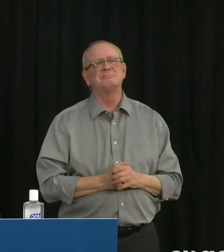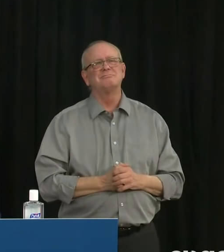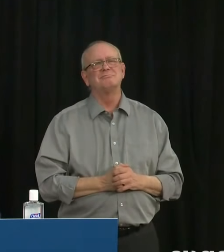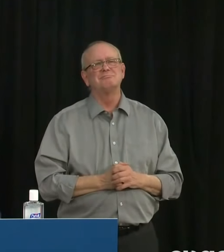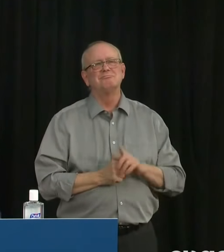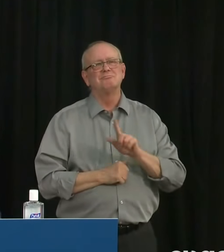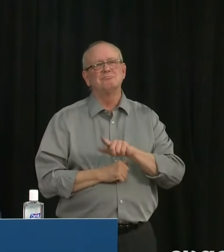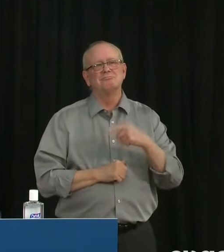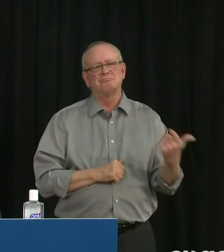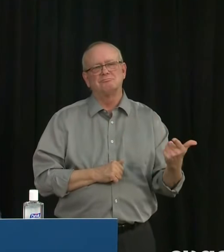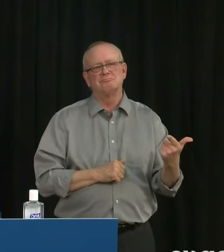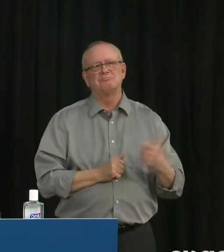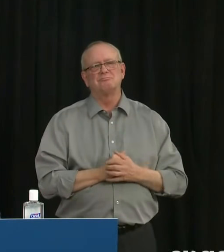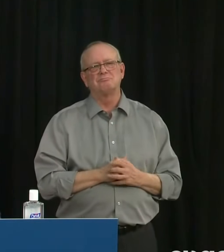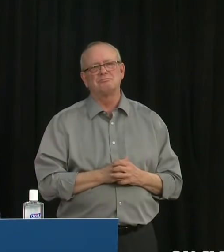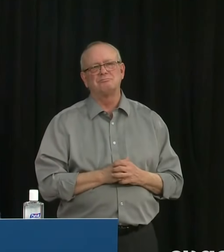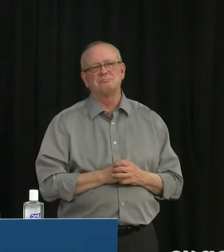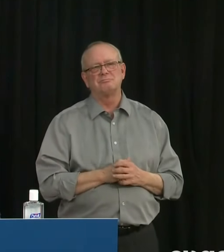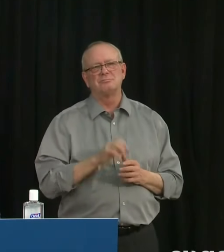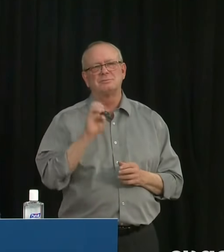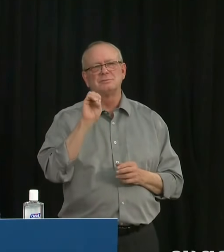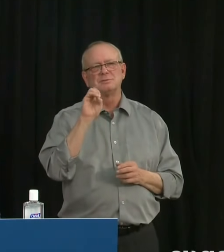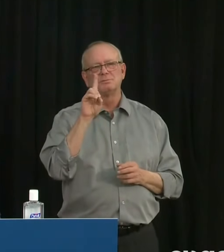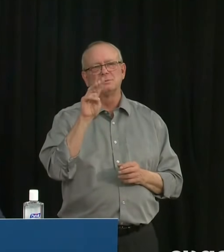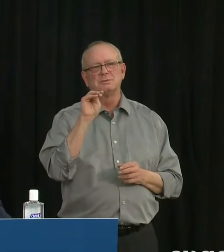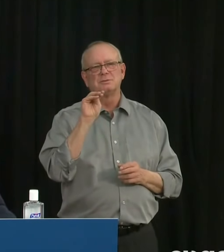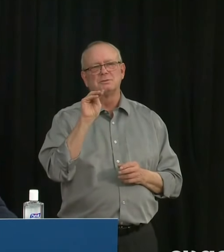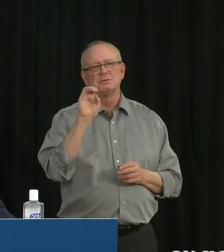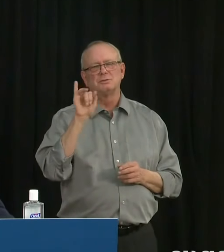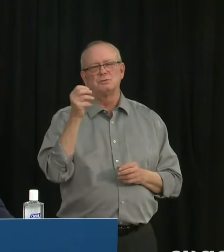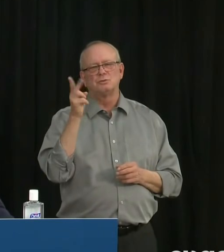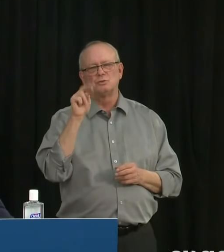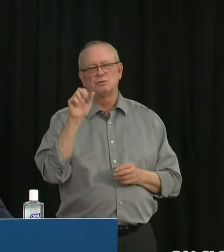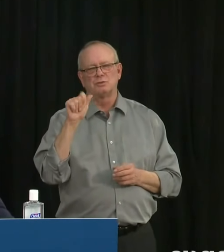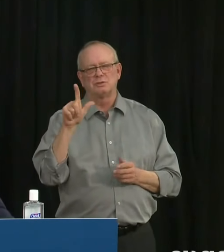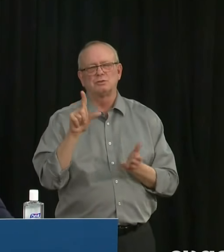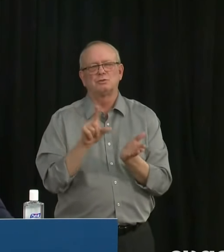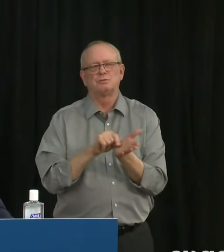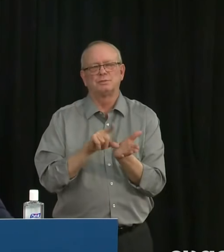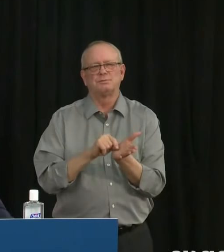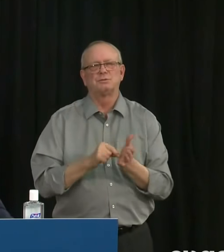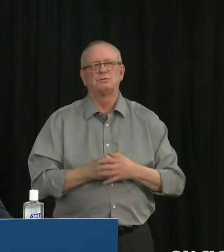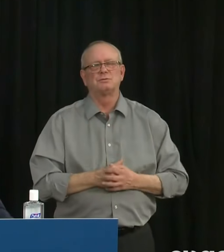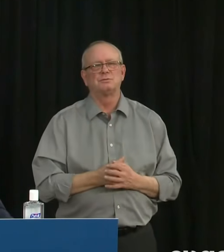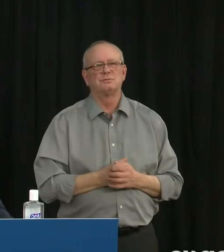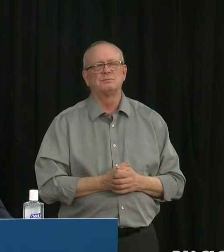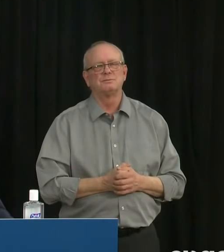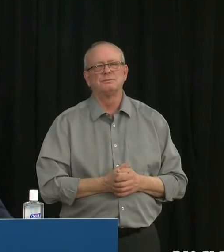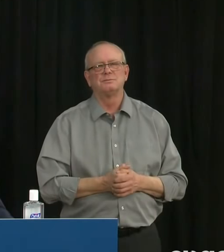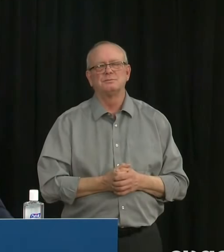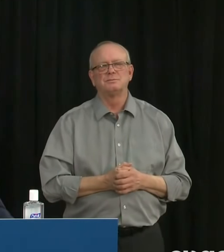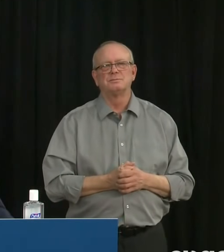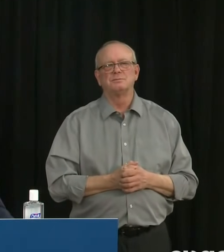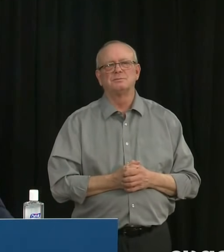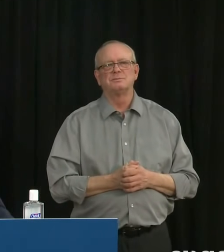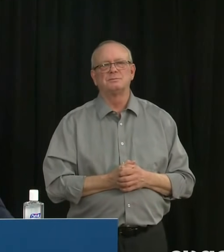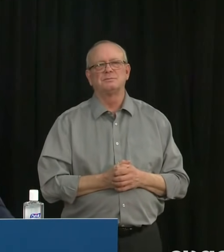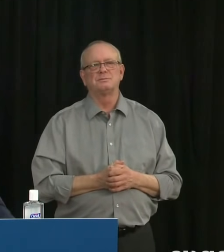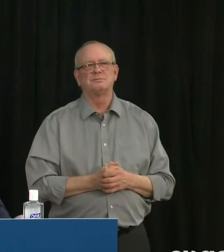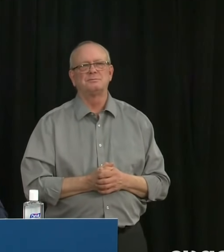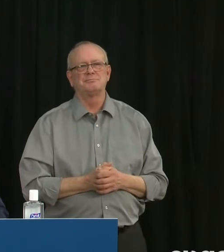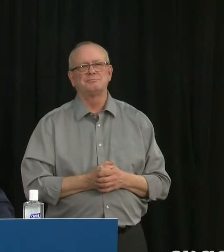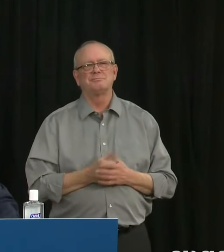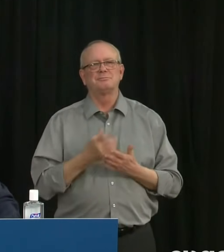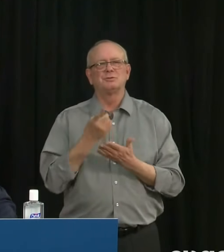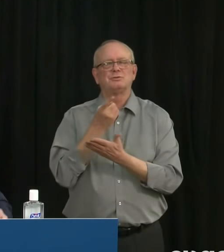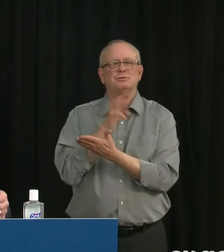This is Lisa Johnson with the Edmonton Journal. Go ahead, Lisa. Hi, thanks for taking my question. I'm wondering for Dr. Hinshaw,